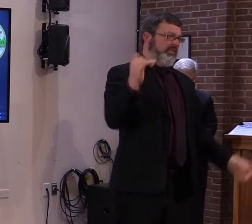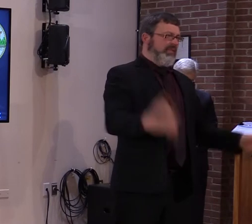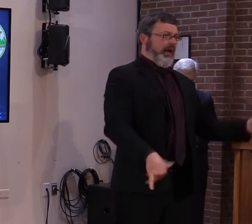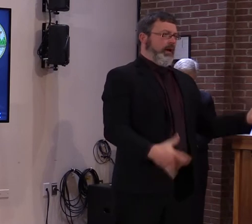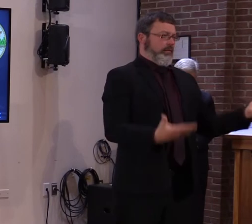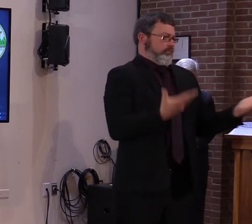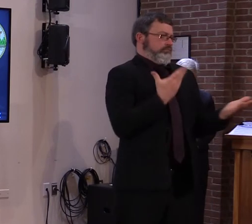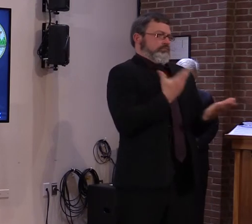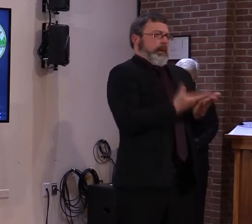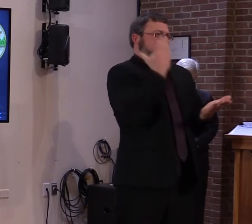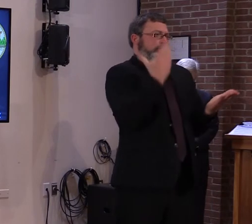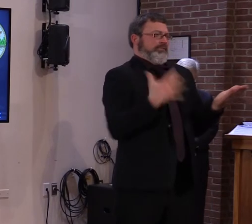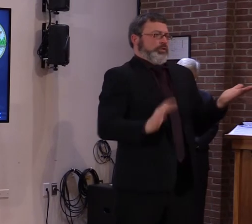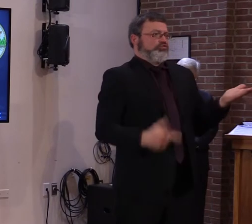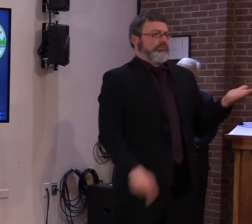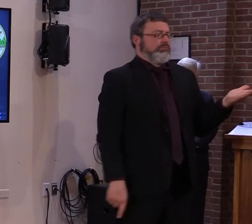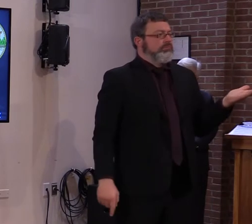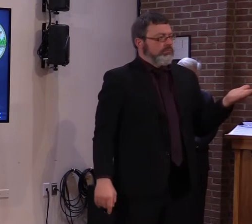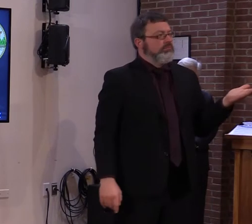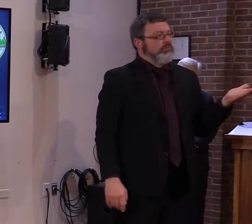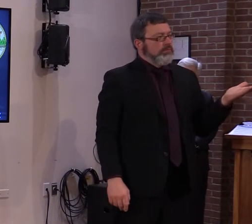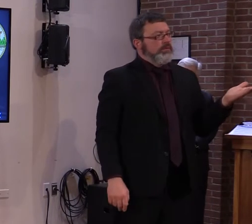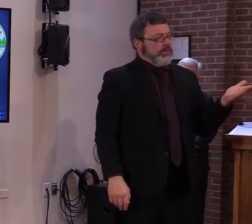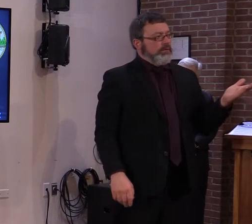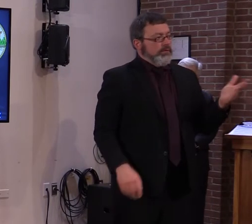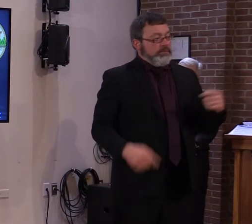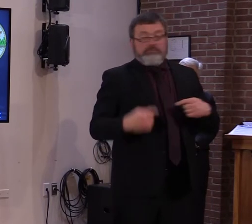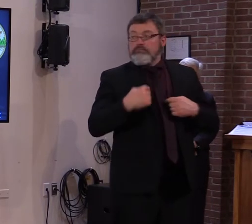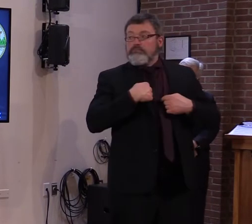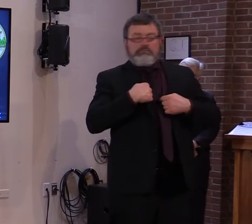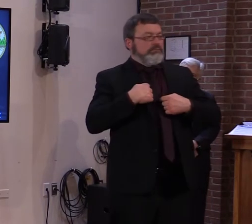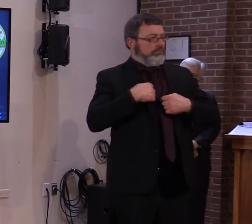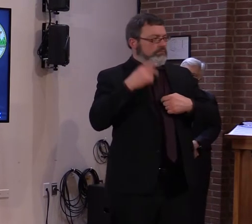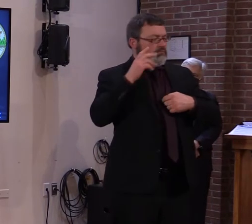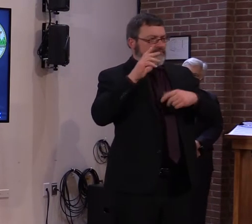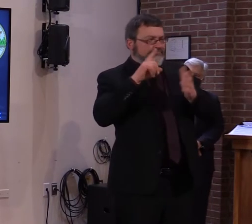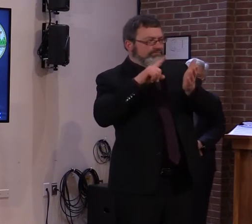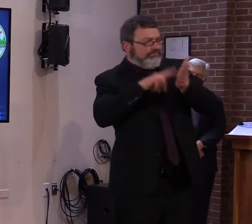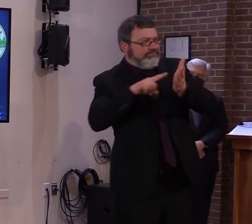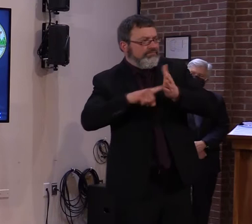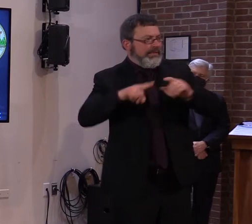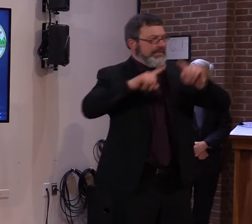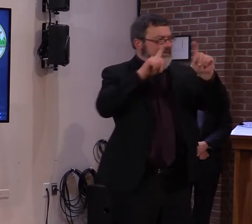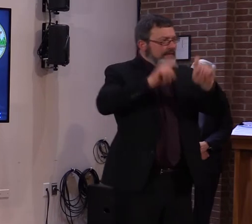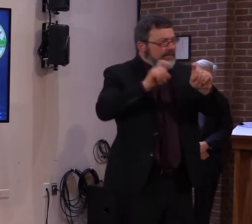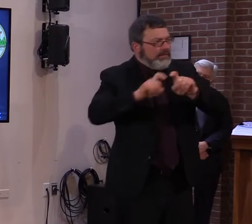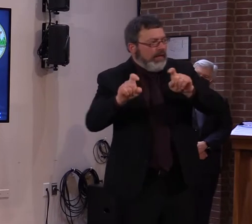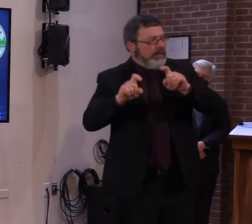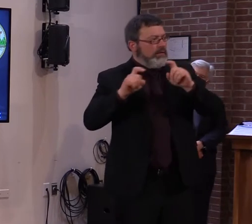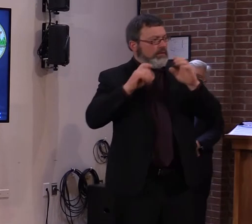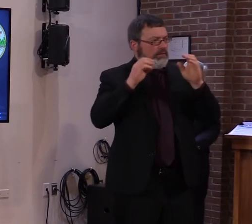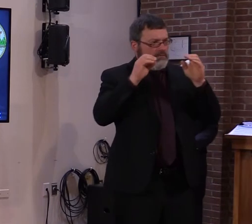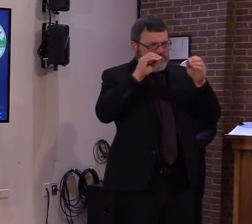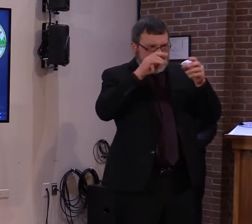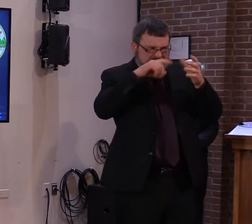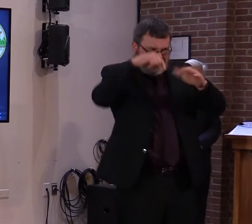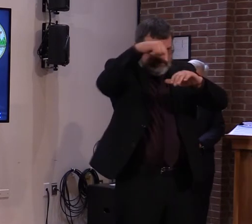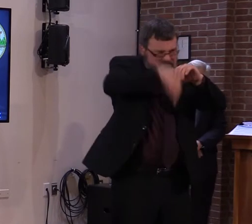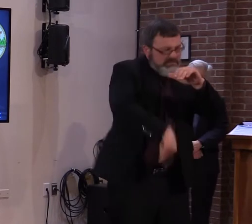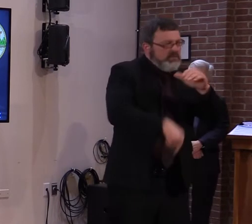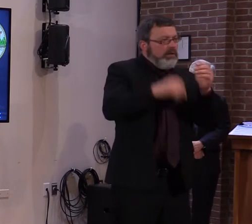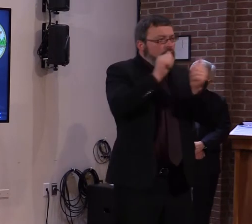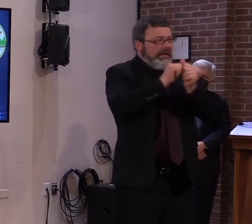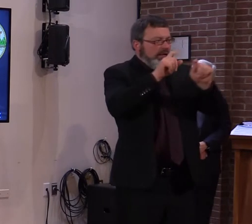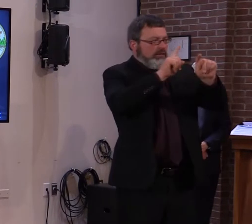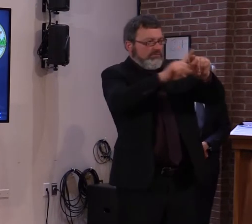first round of our testing, the surveillance testing for COVID-19 in our schools. Largely thanks to their efforts, this complex undertaking has